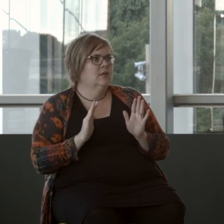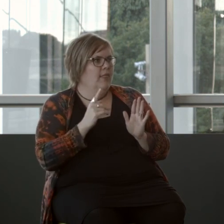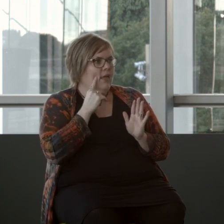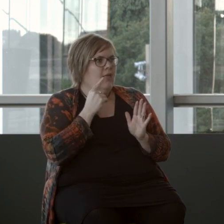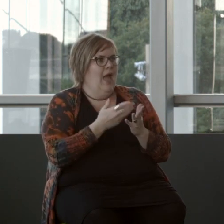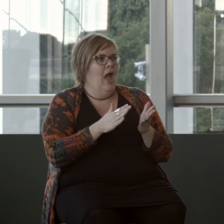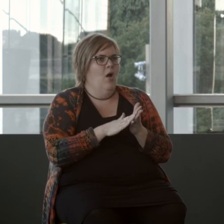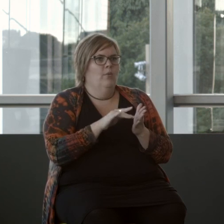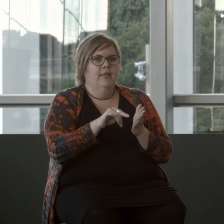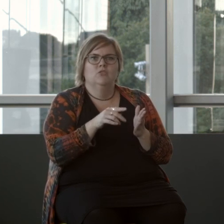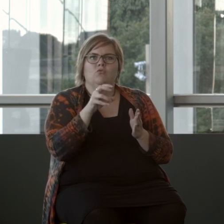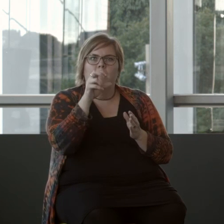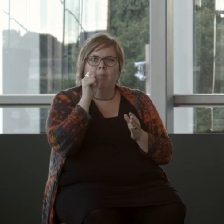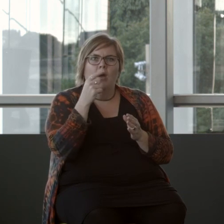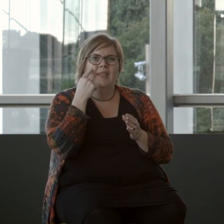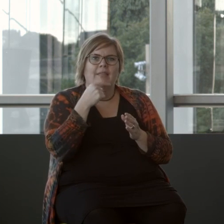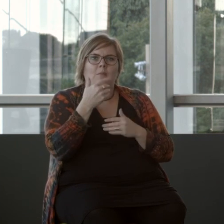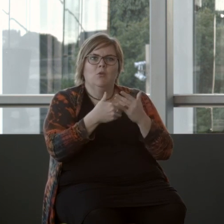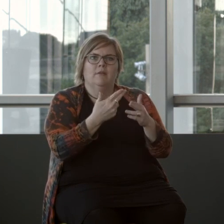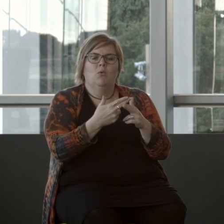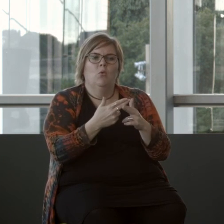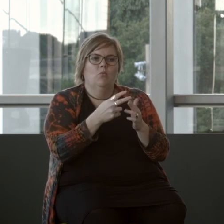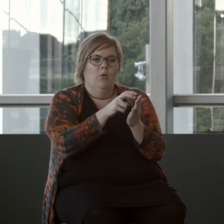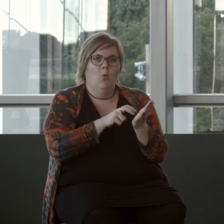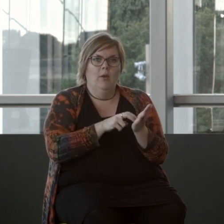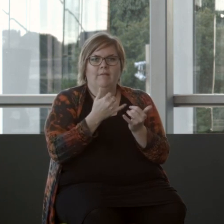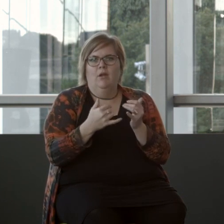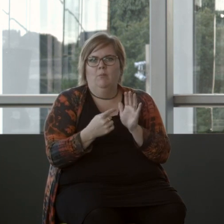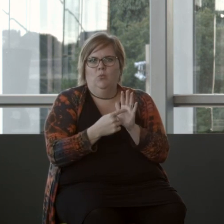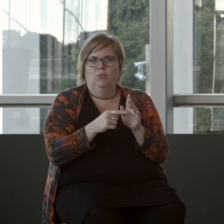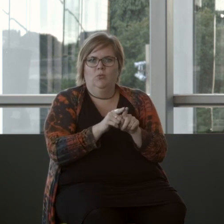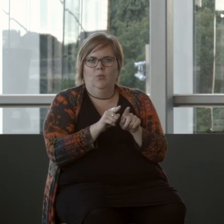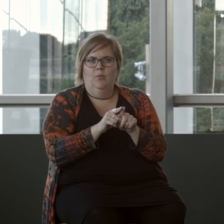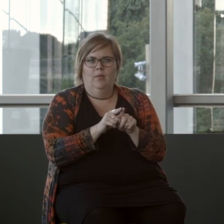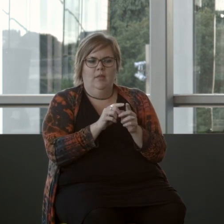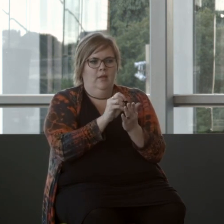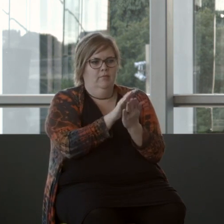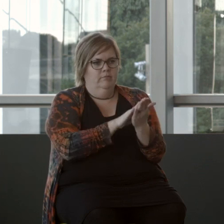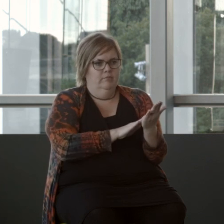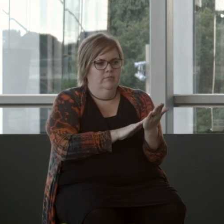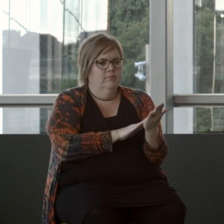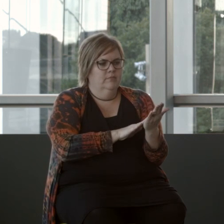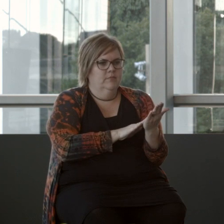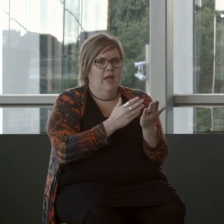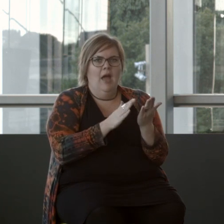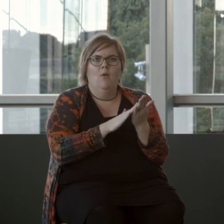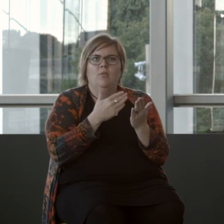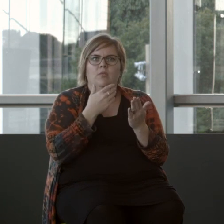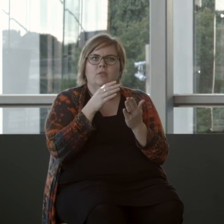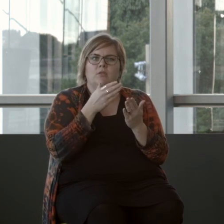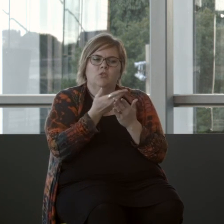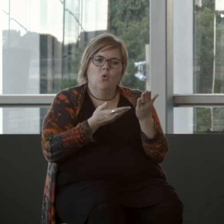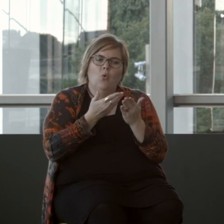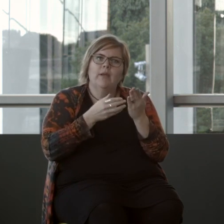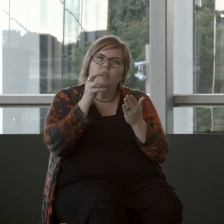be remembered. So I think that process of recording is also really important as the way that the story is remembered